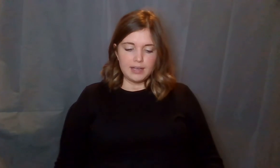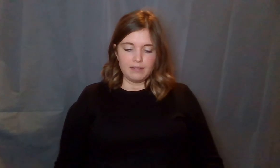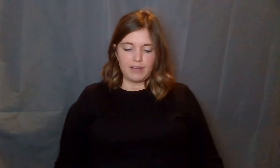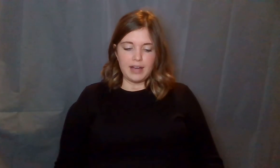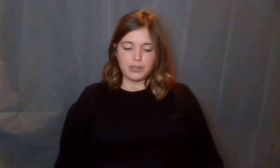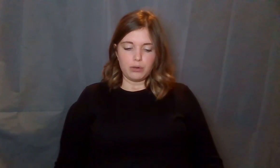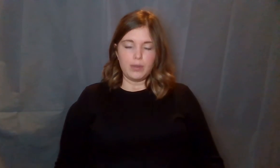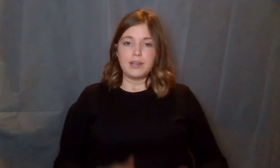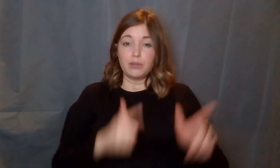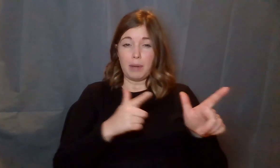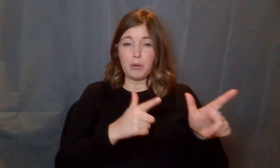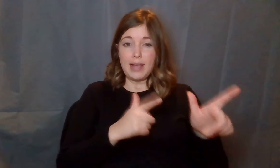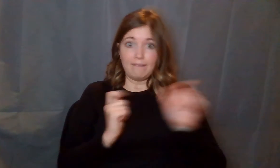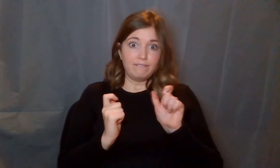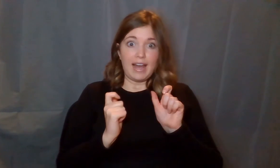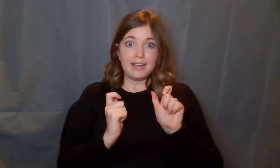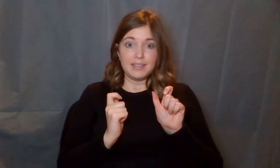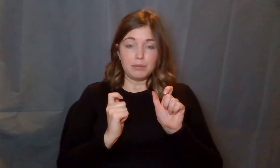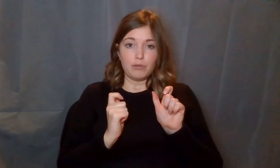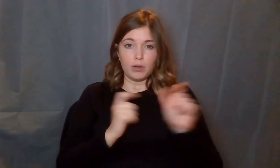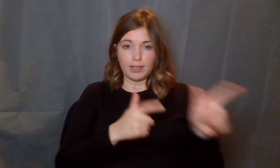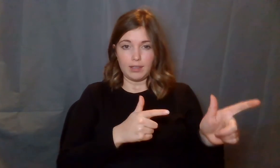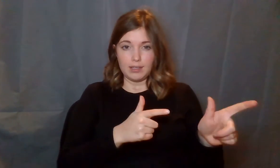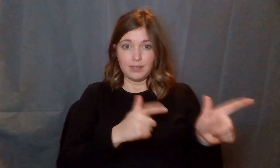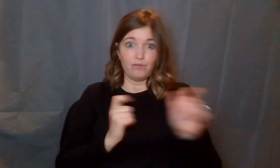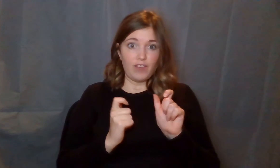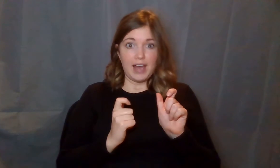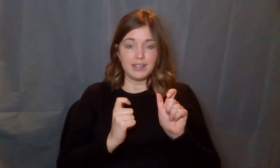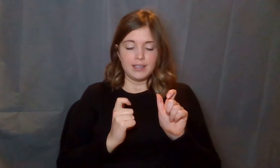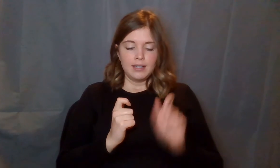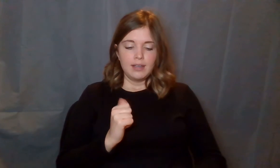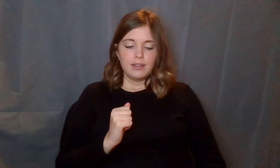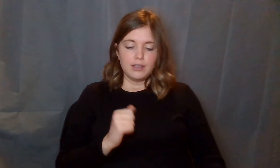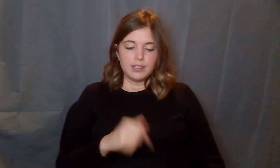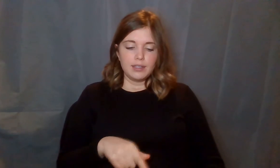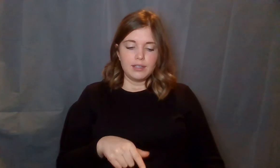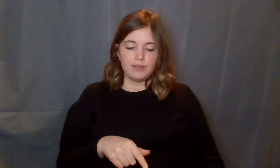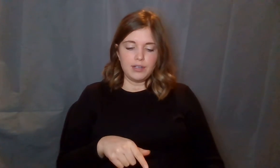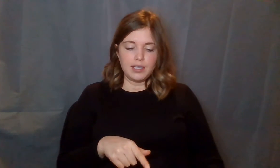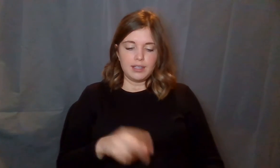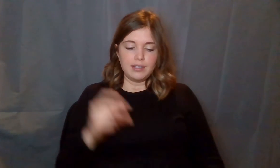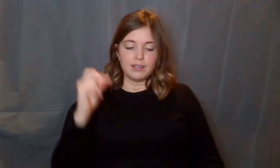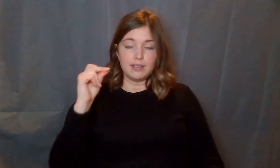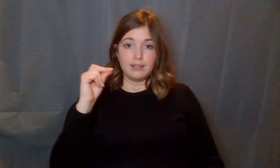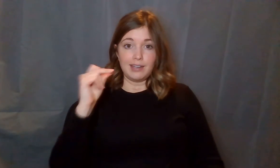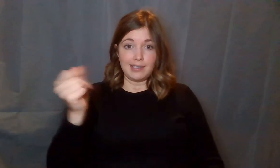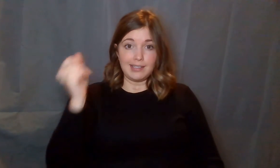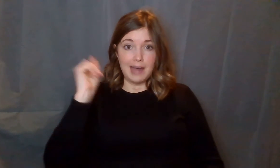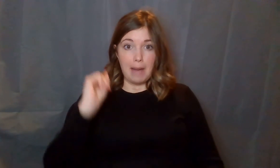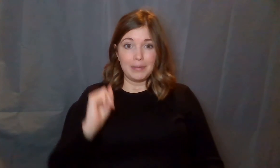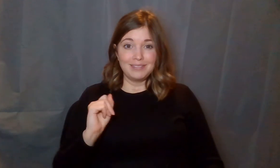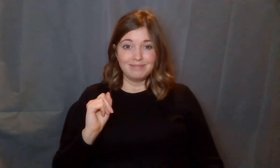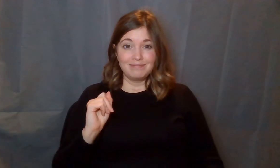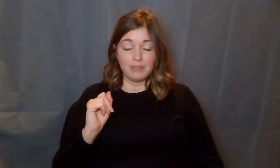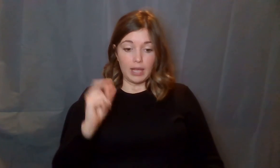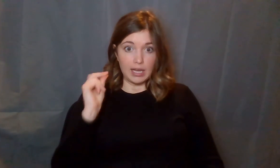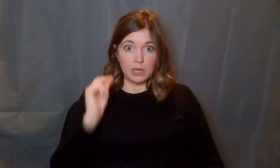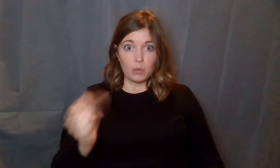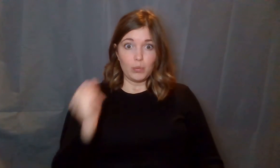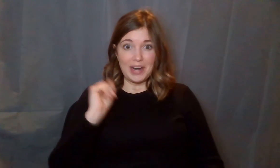Immediate, fast, or quick. So remember we had fast before, like this. Fast. The difference in this is it's a snap. Like right